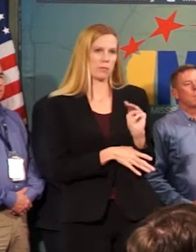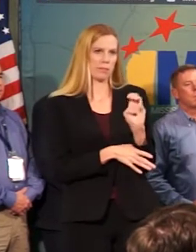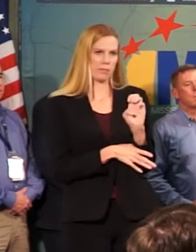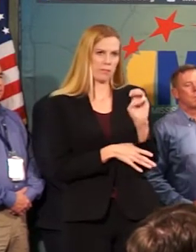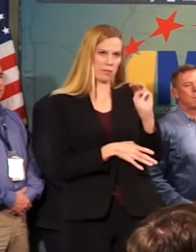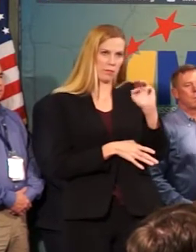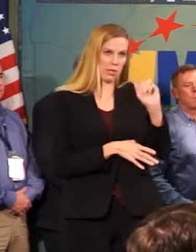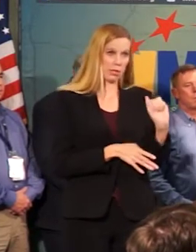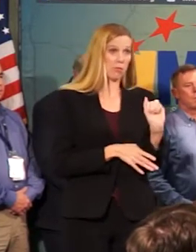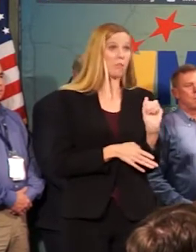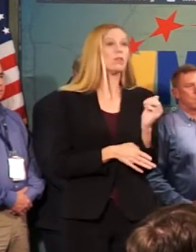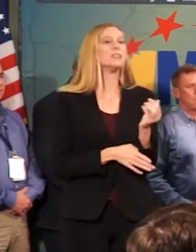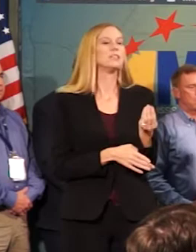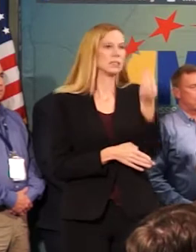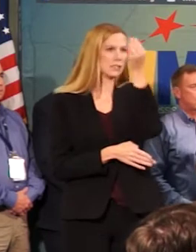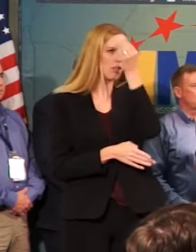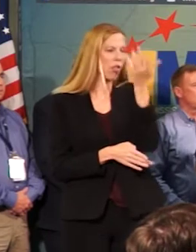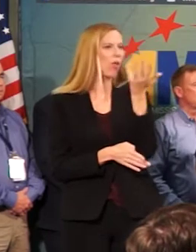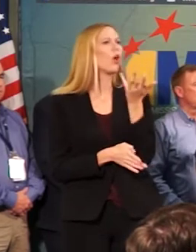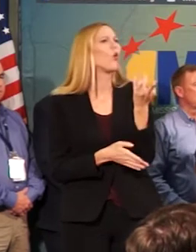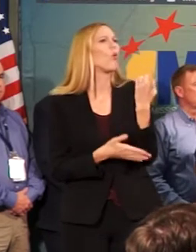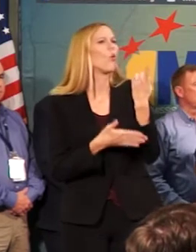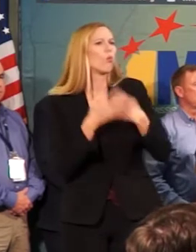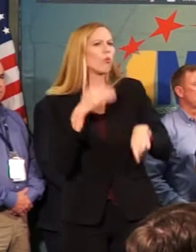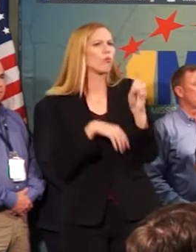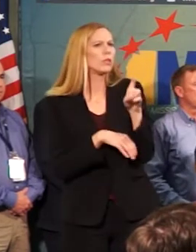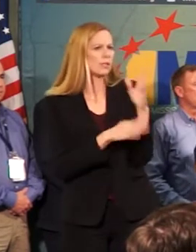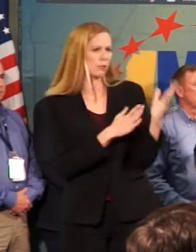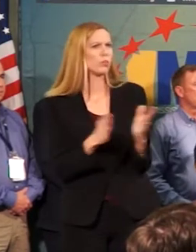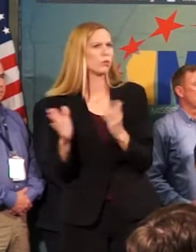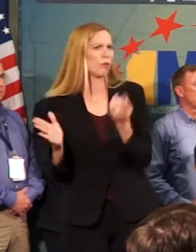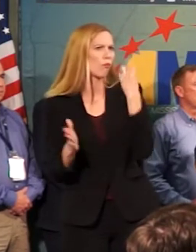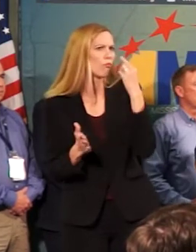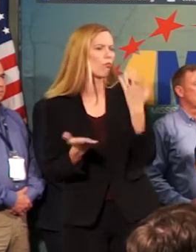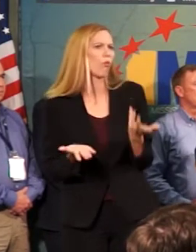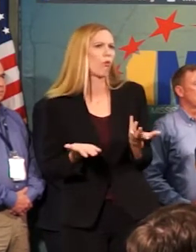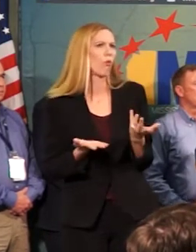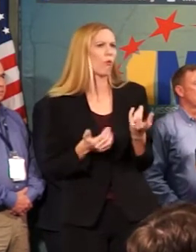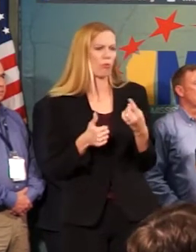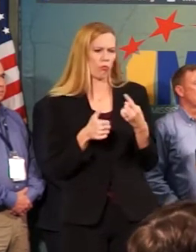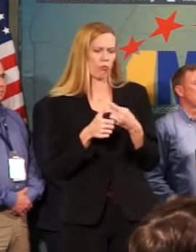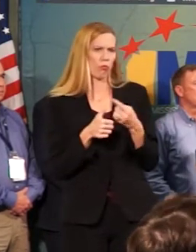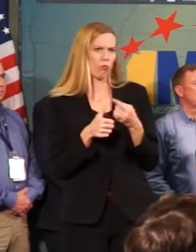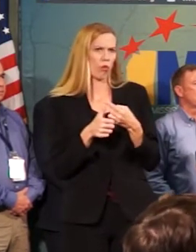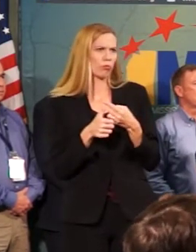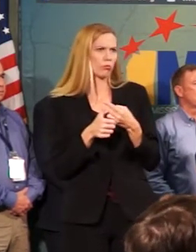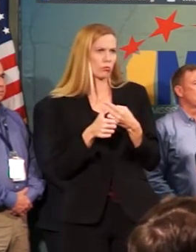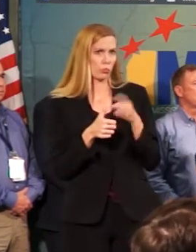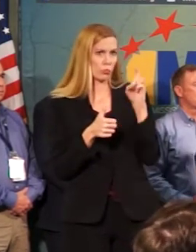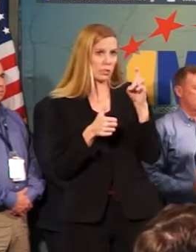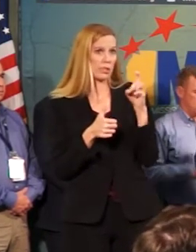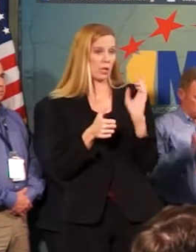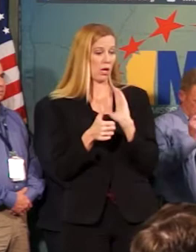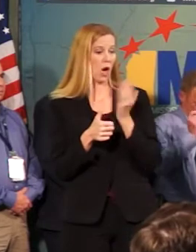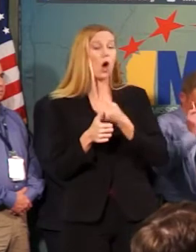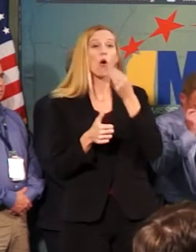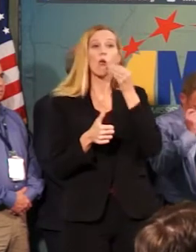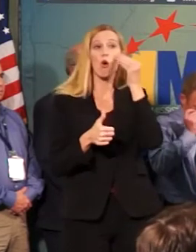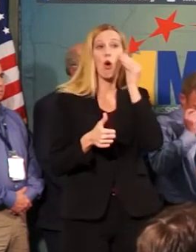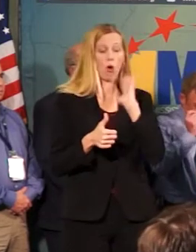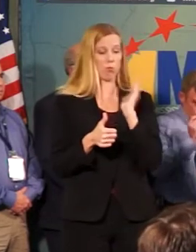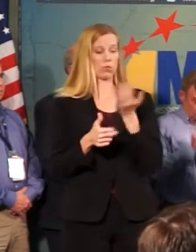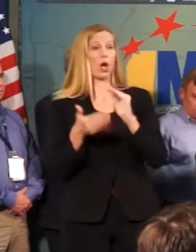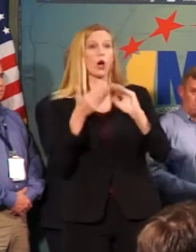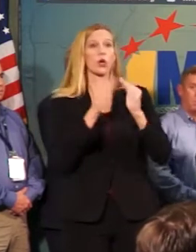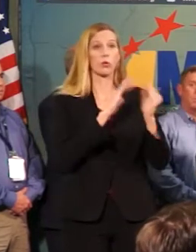should be prepared for individually. The first line of preparations for any storm would be within our own homes and our own